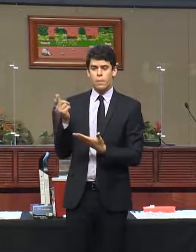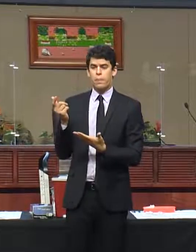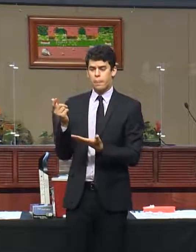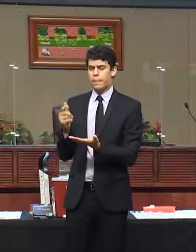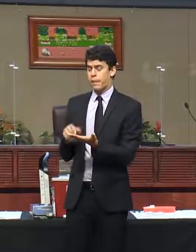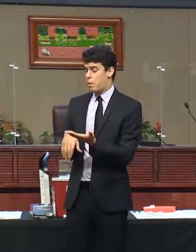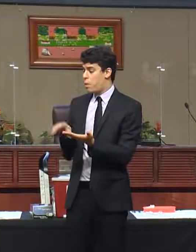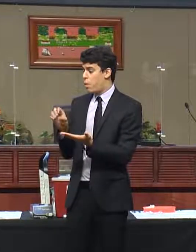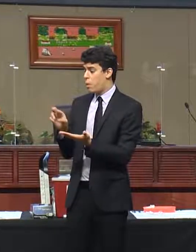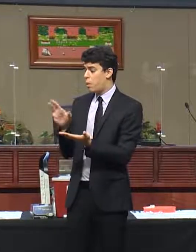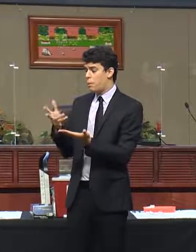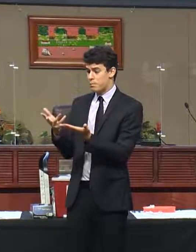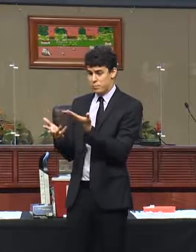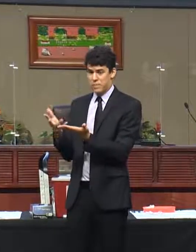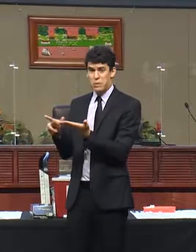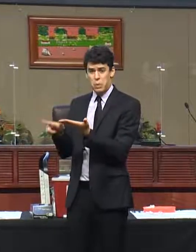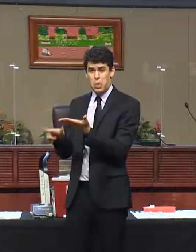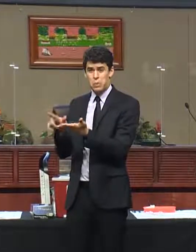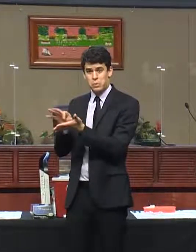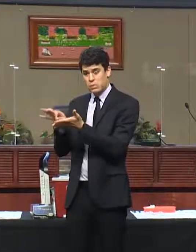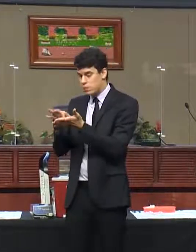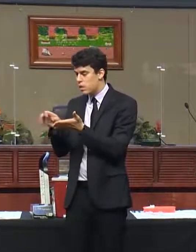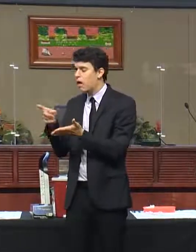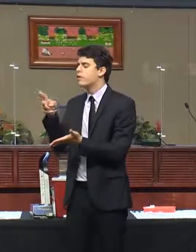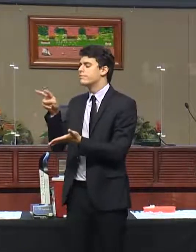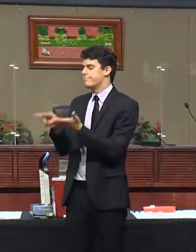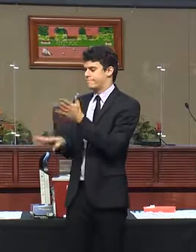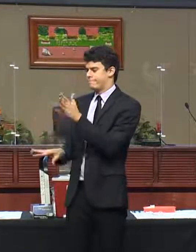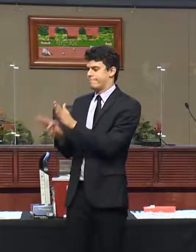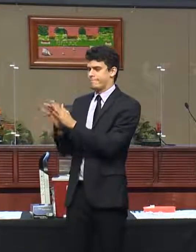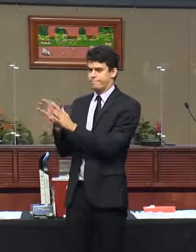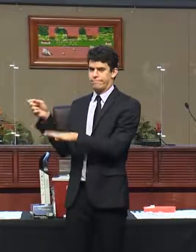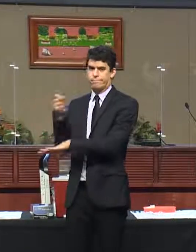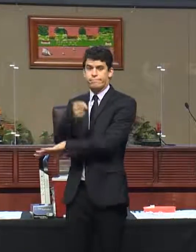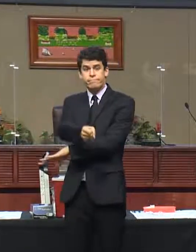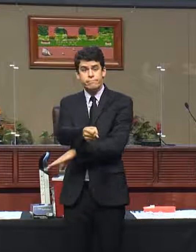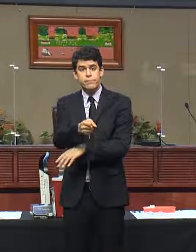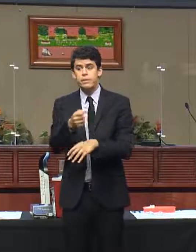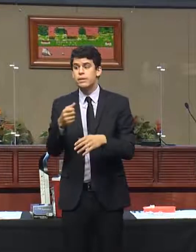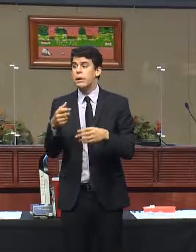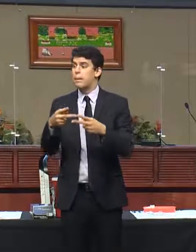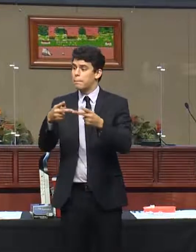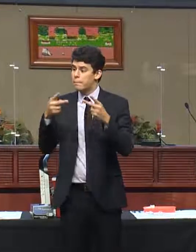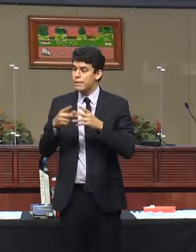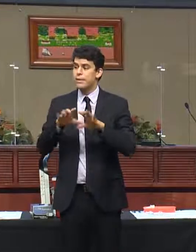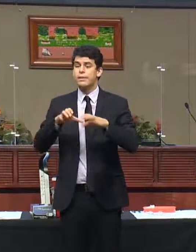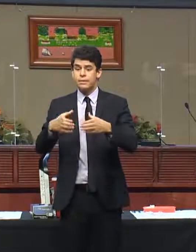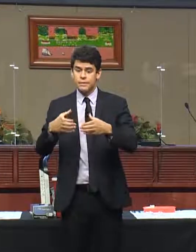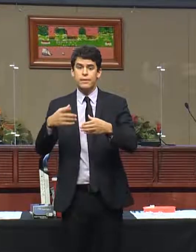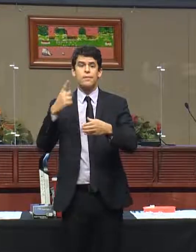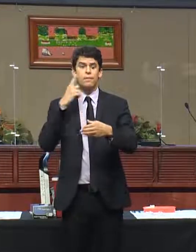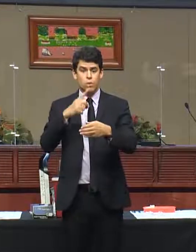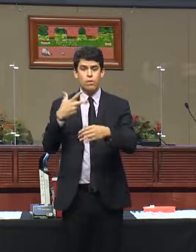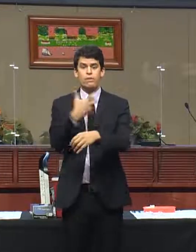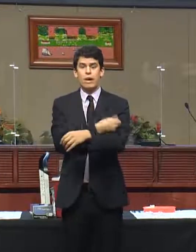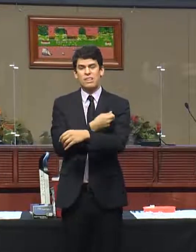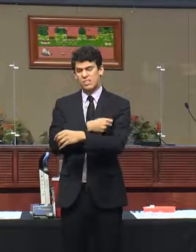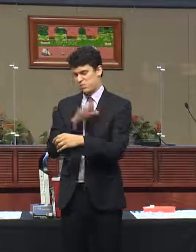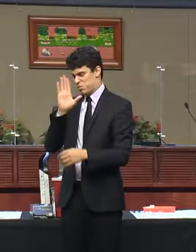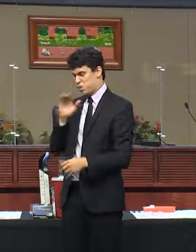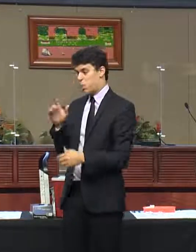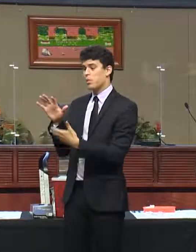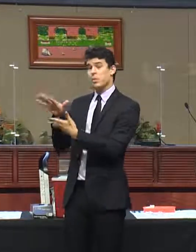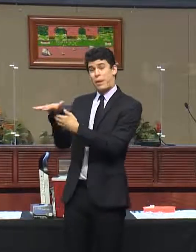scores and which is representative of minority communities and for the most